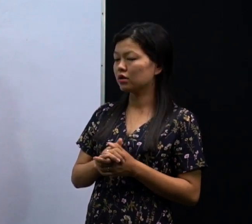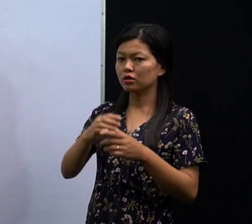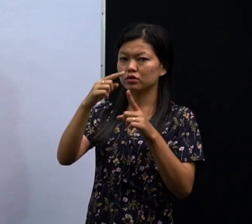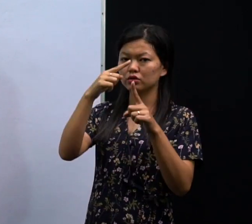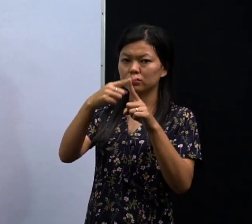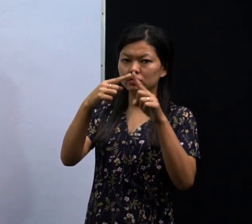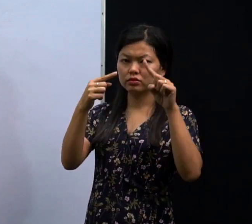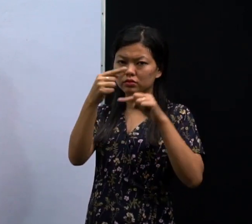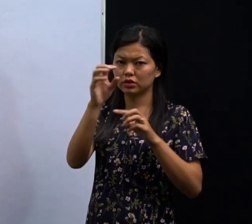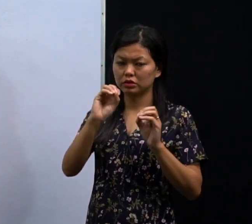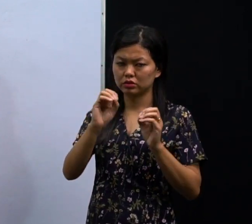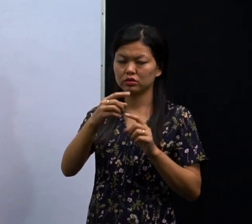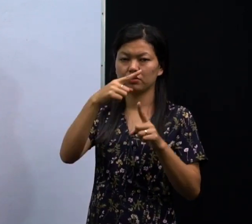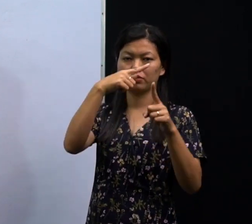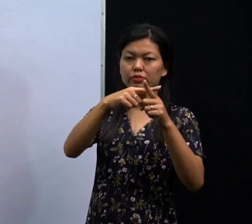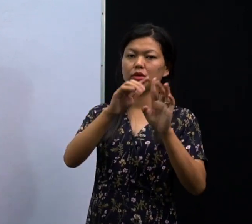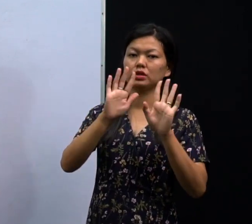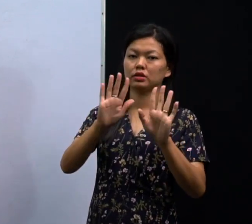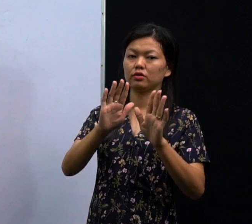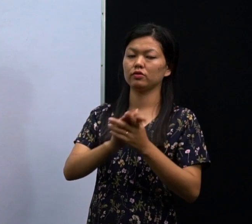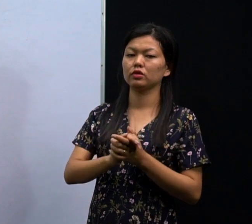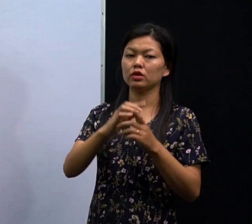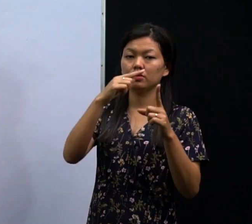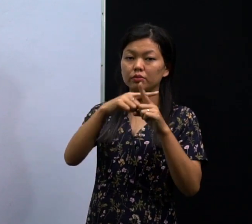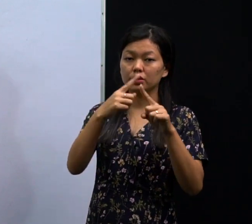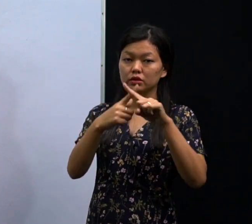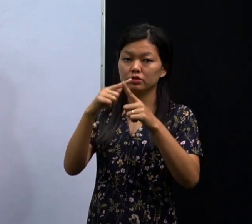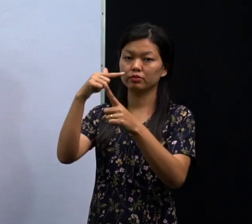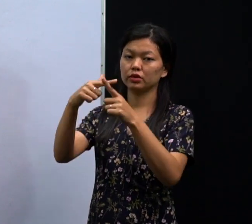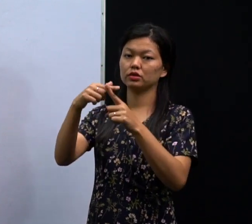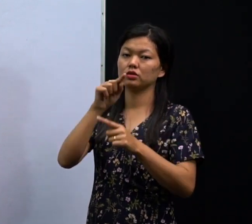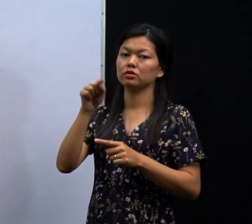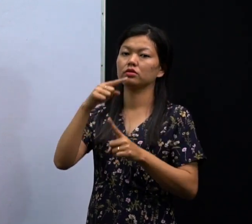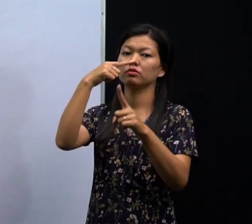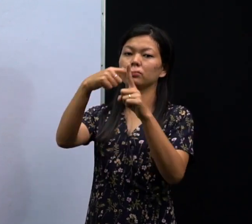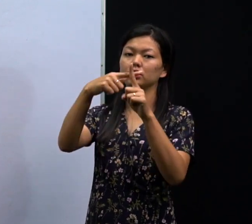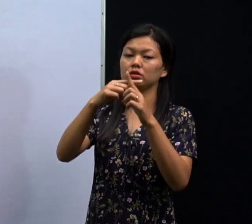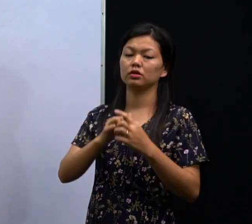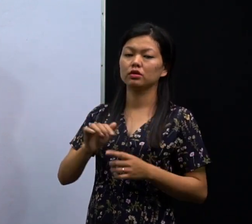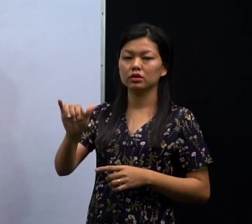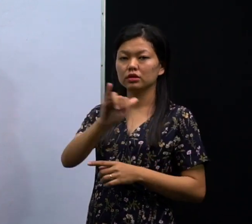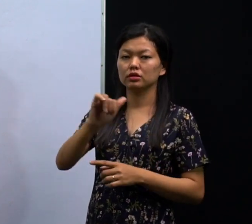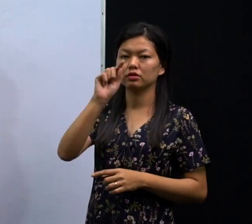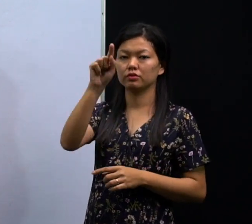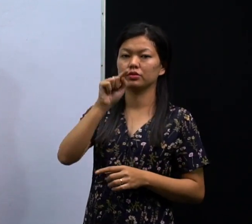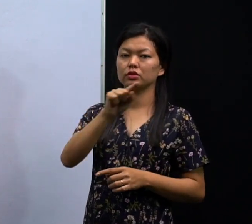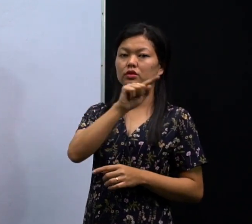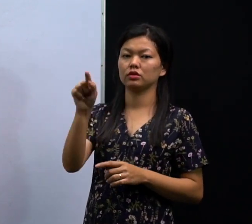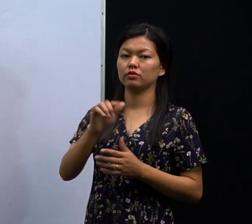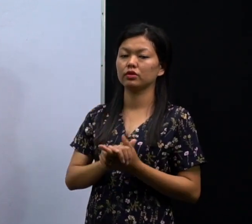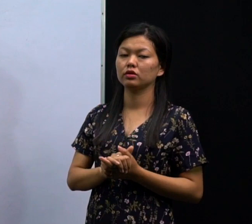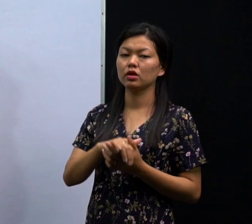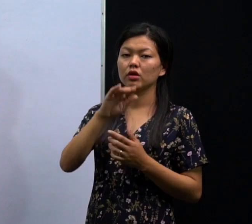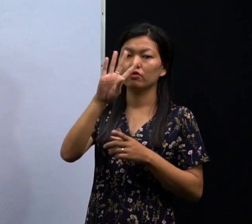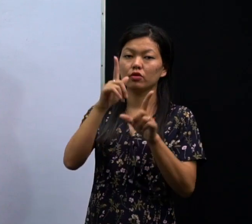plus, plus into plus, plus. Okay, the same thing you have to divide here. So look at here, if I write